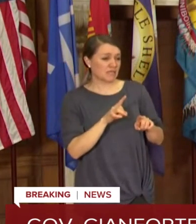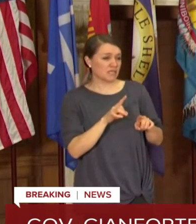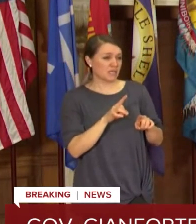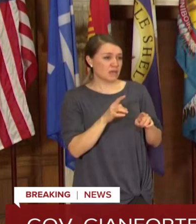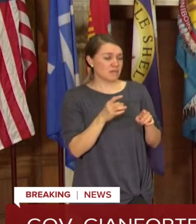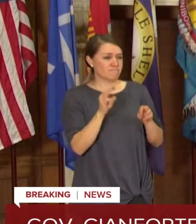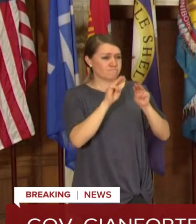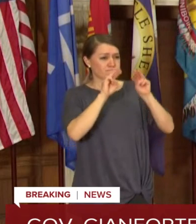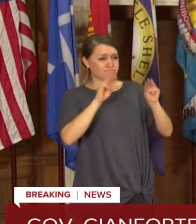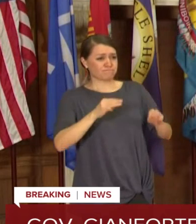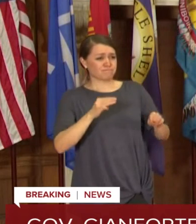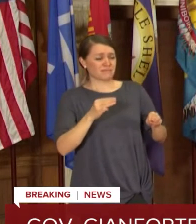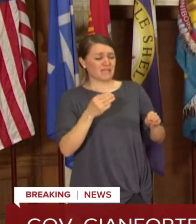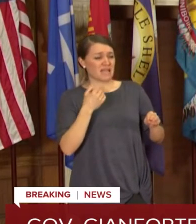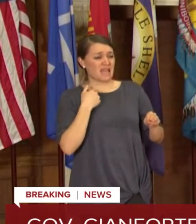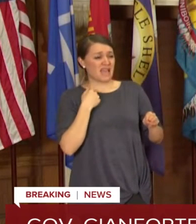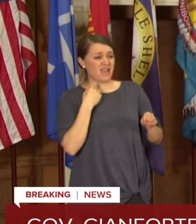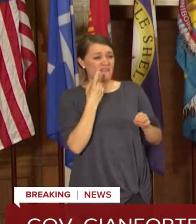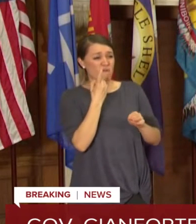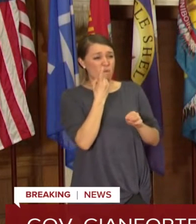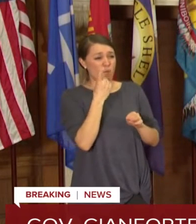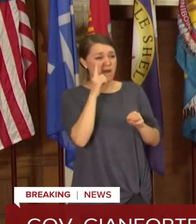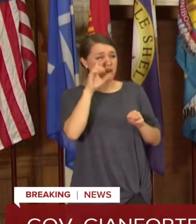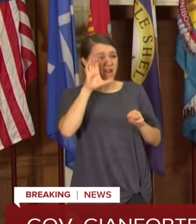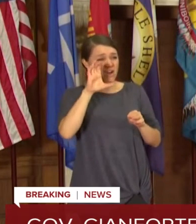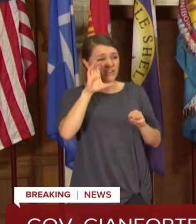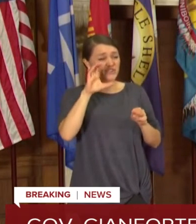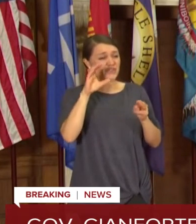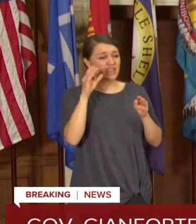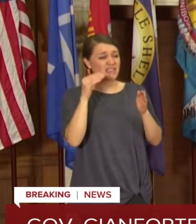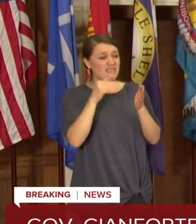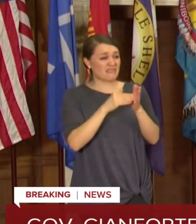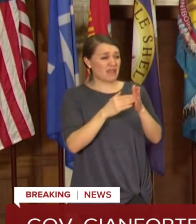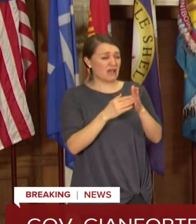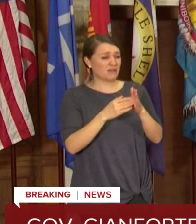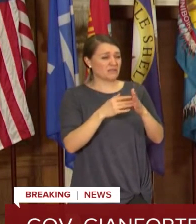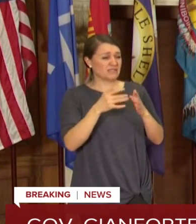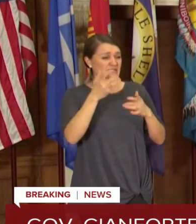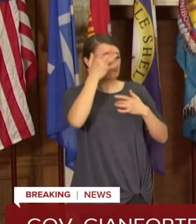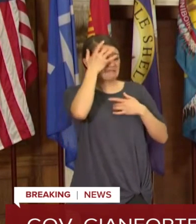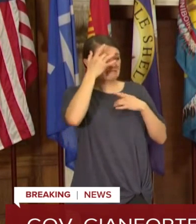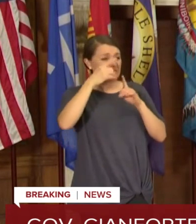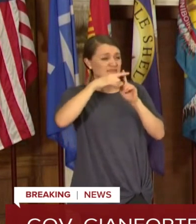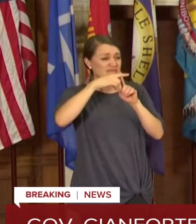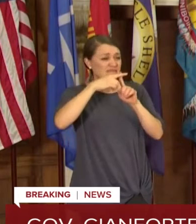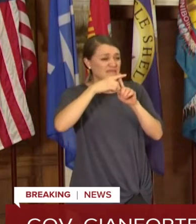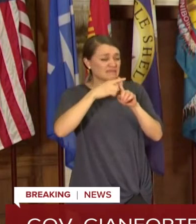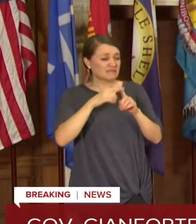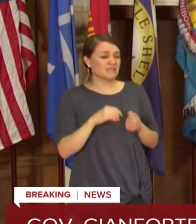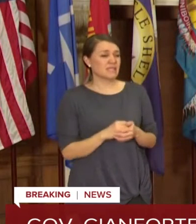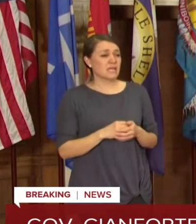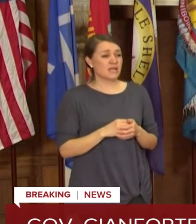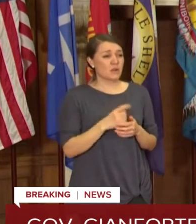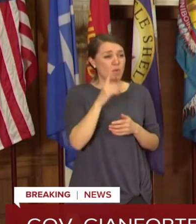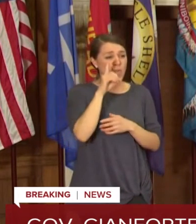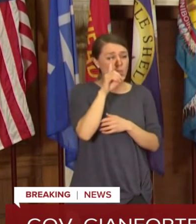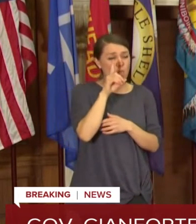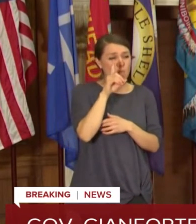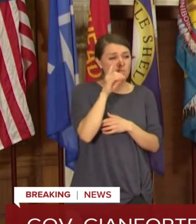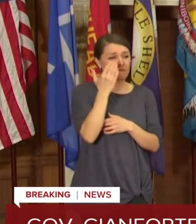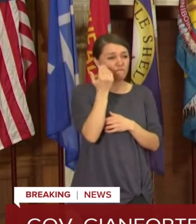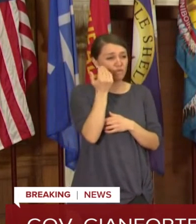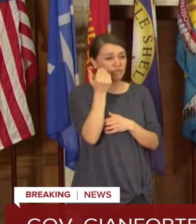over 100,000 cases. Tragically, nearly 1,400 Montanans have lost their